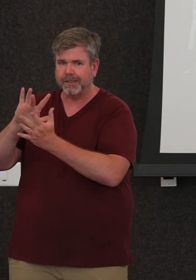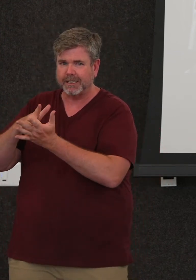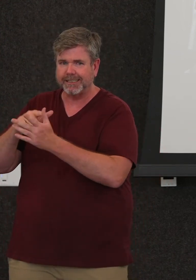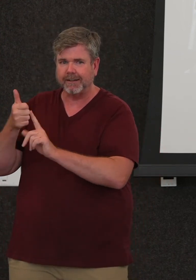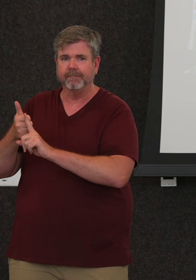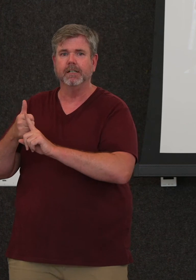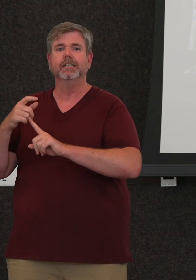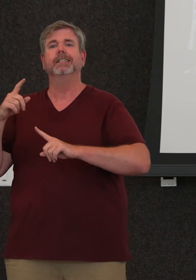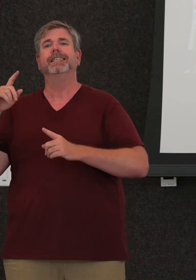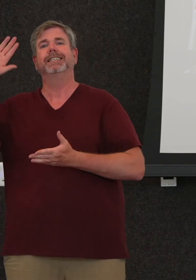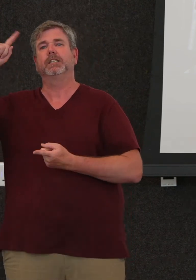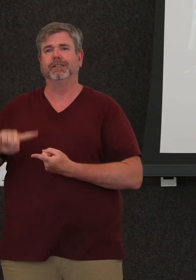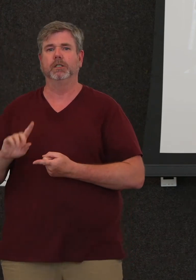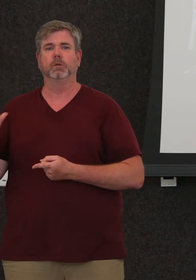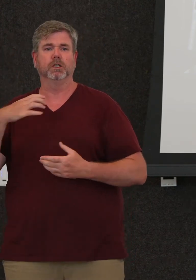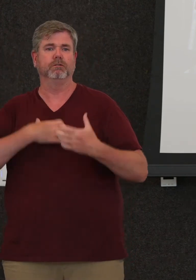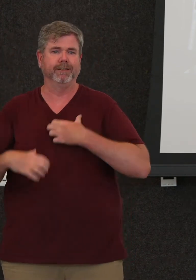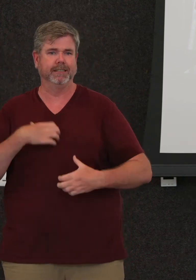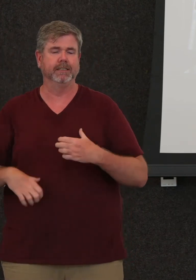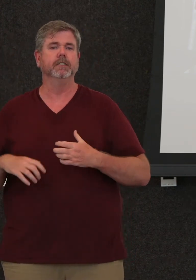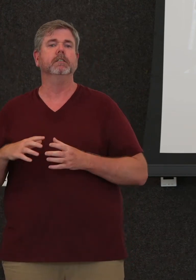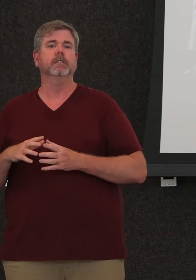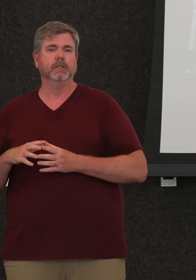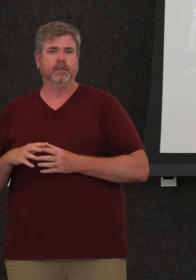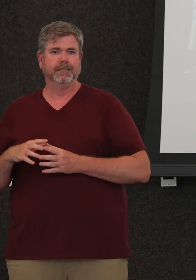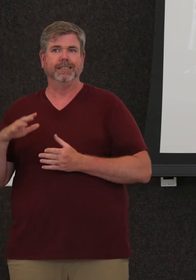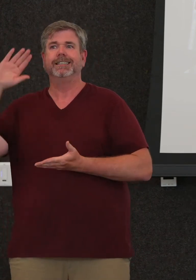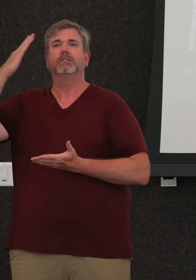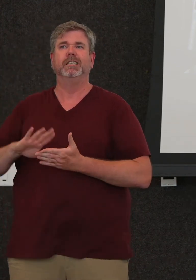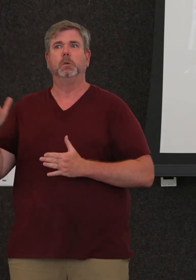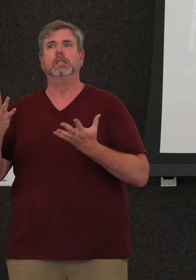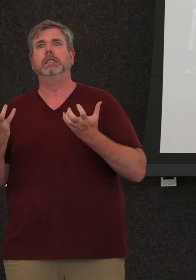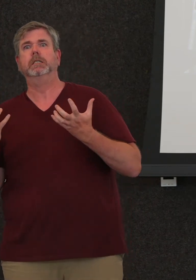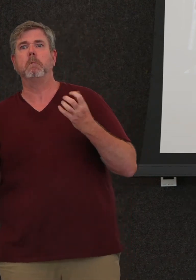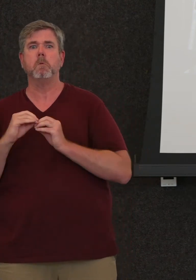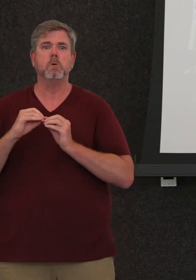going to prevent as frequent of an overdose, yeah.